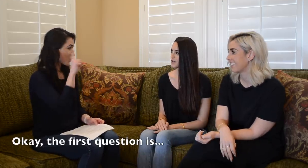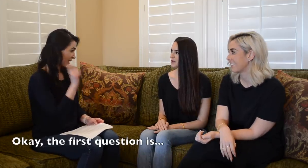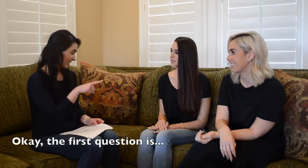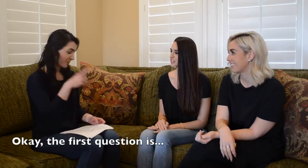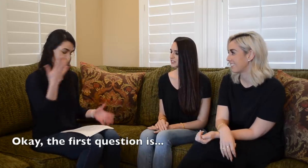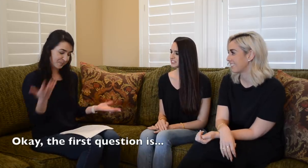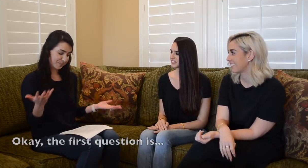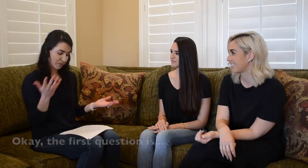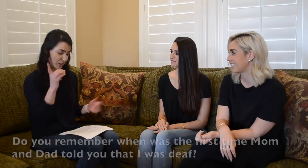First question.